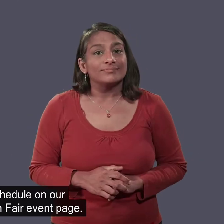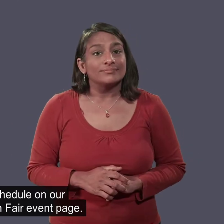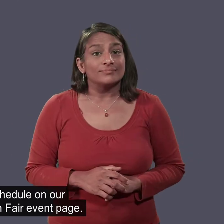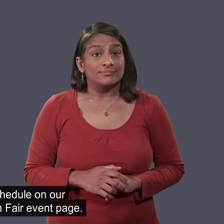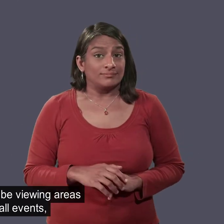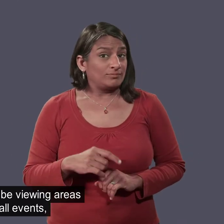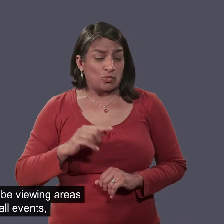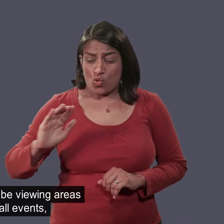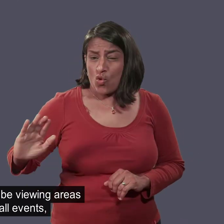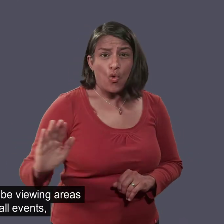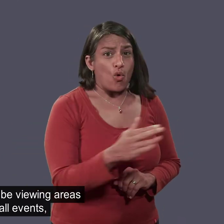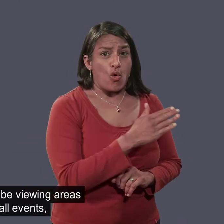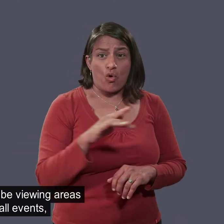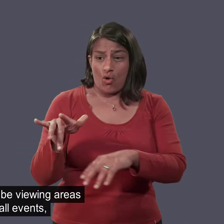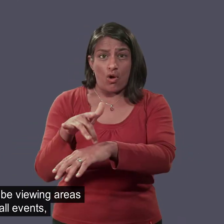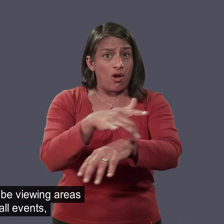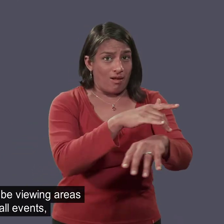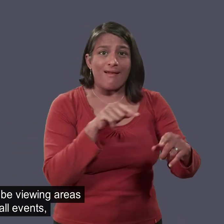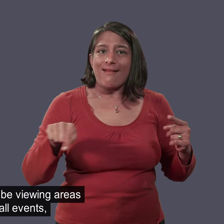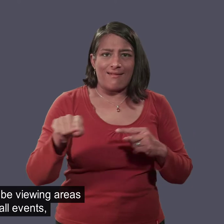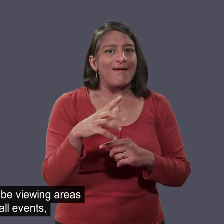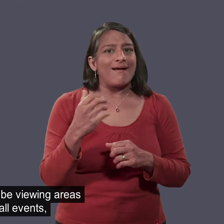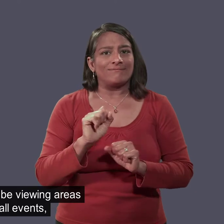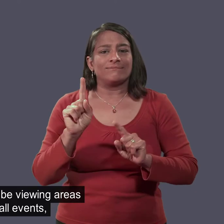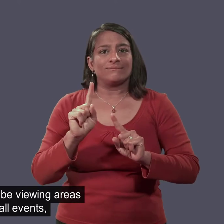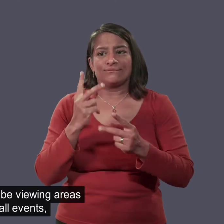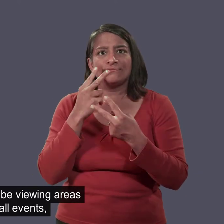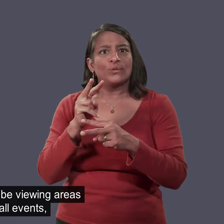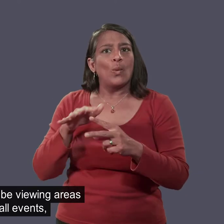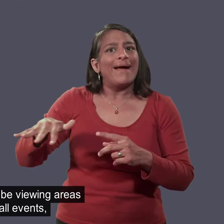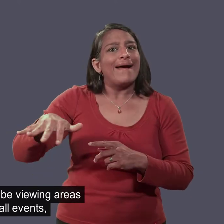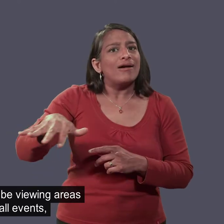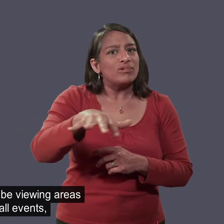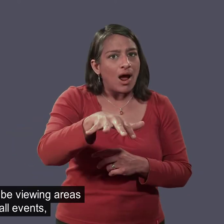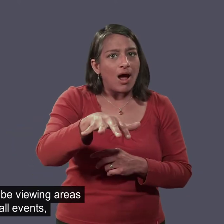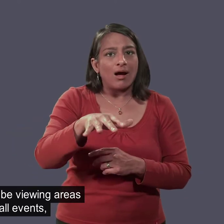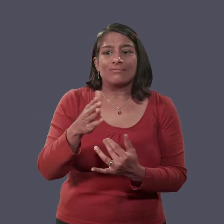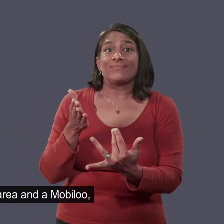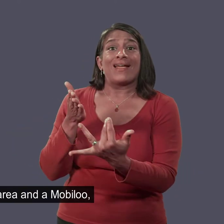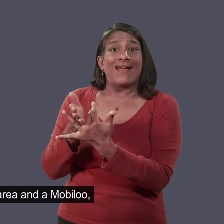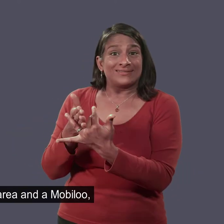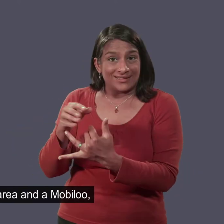an access area and a mobiloo, a mobile toilet with hoist and changing bench.